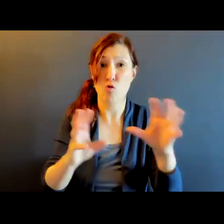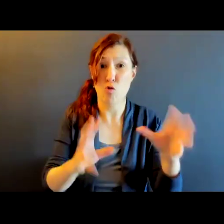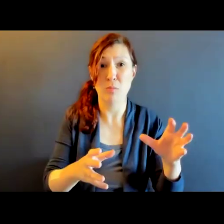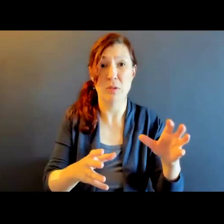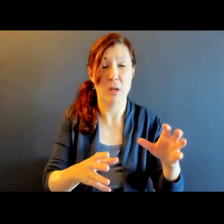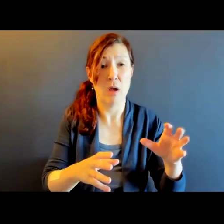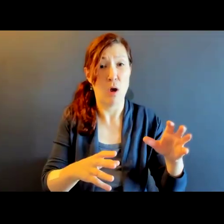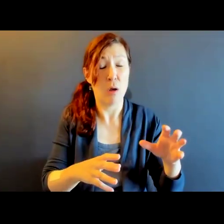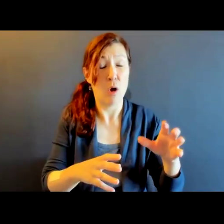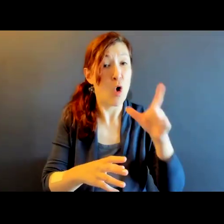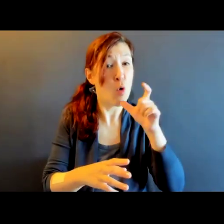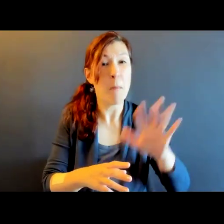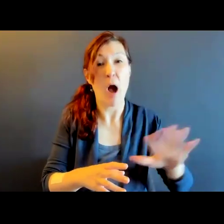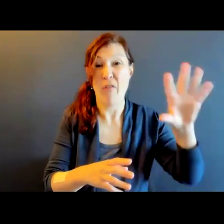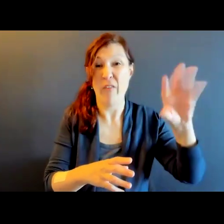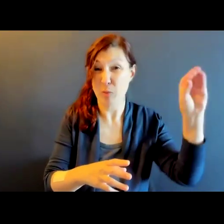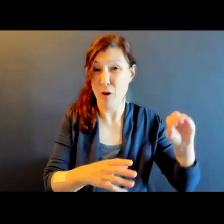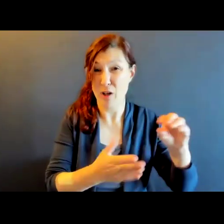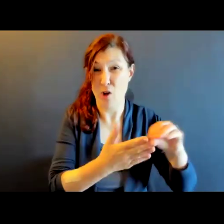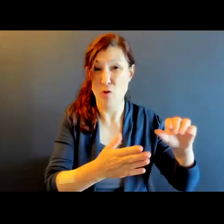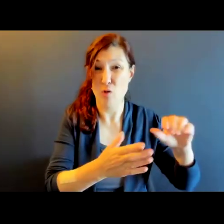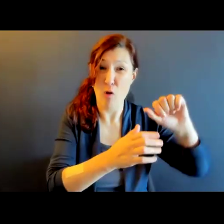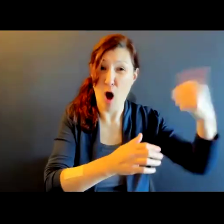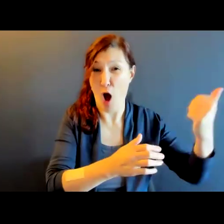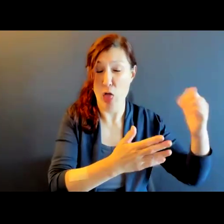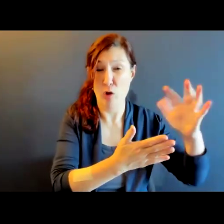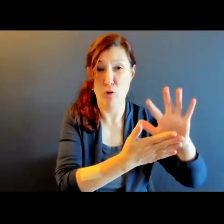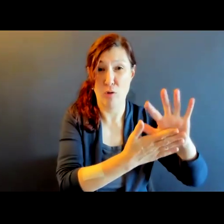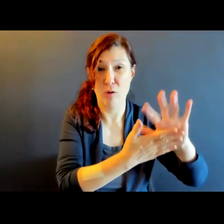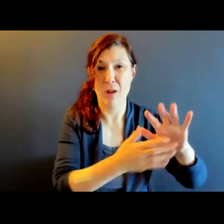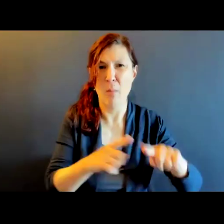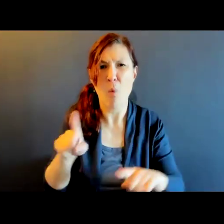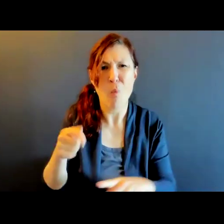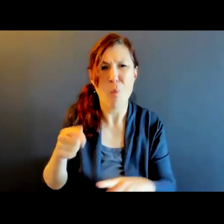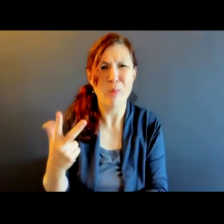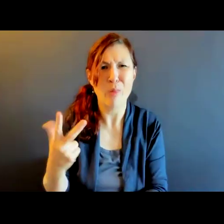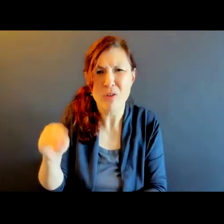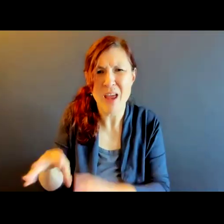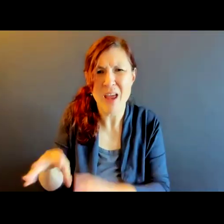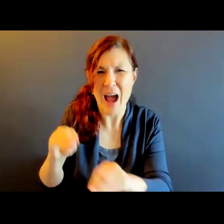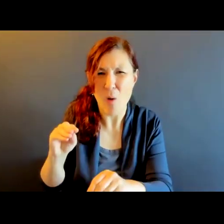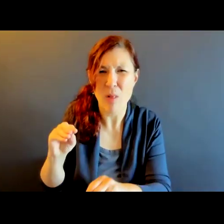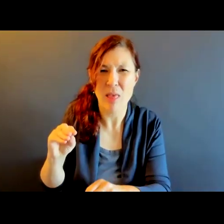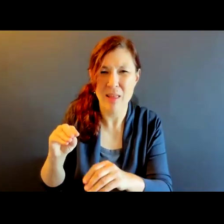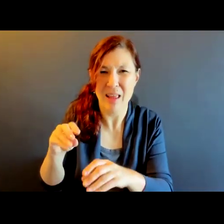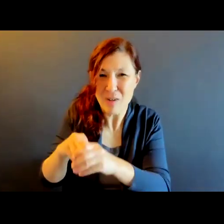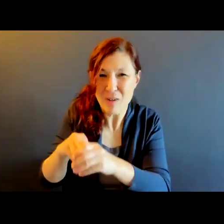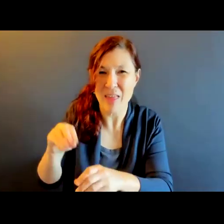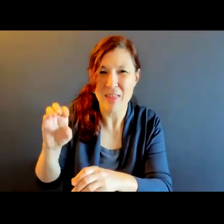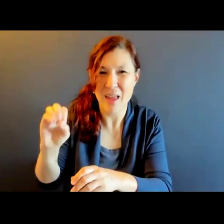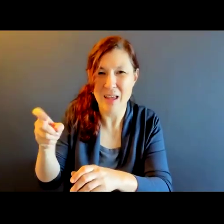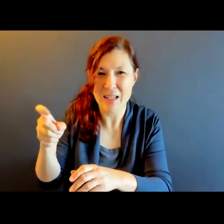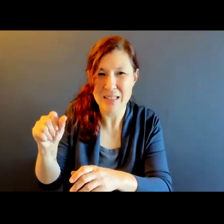schools, but less than 3% of exam schools. We continue to operate